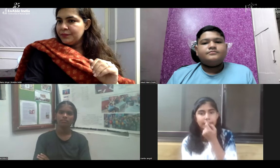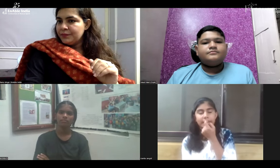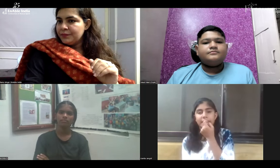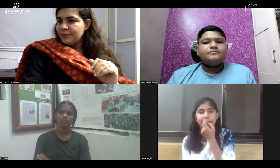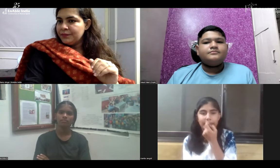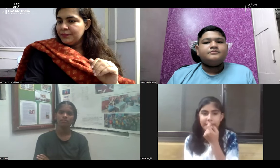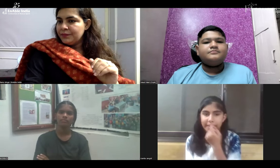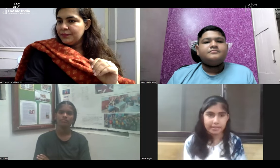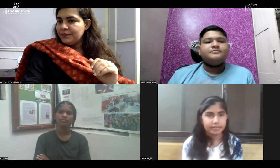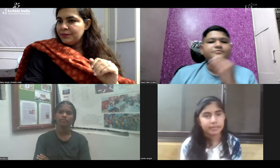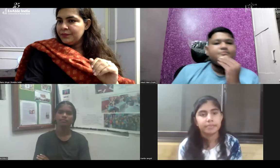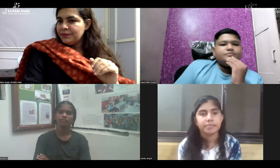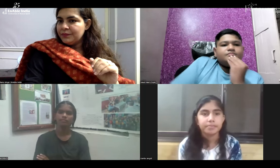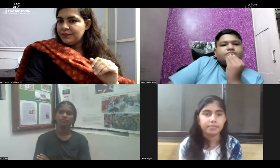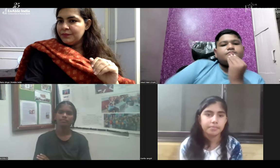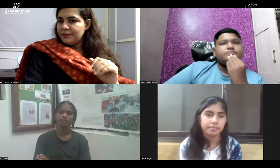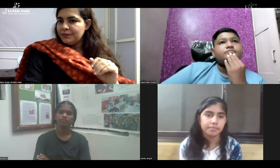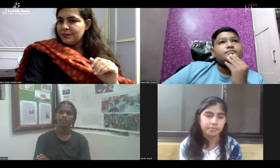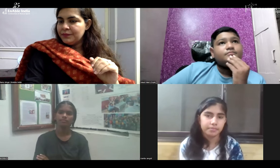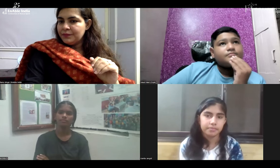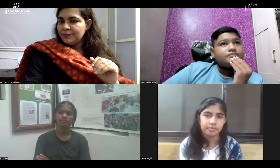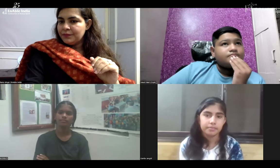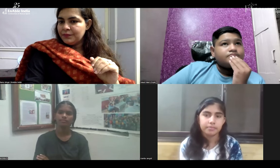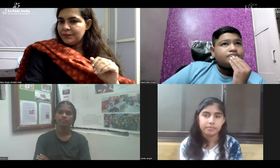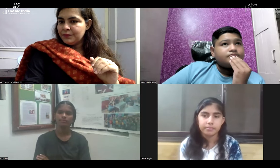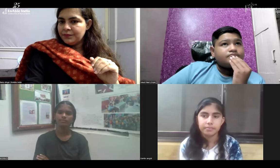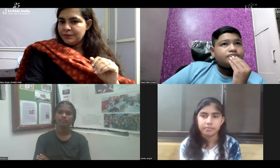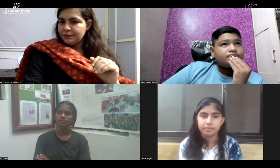that's a very nice dream. Archita?